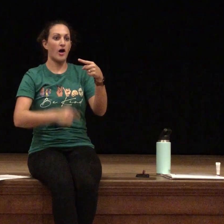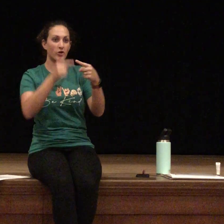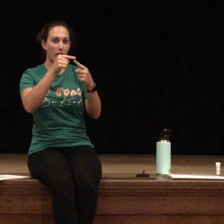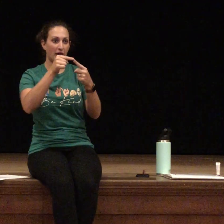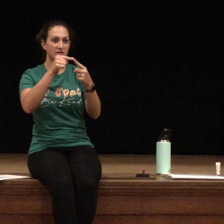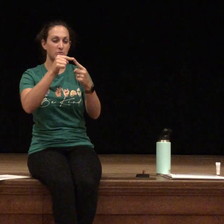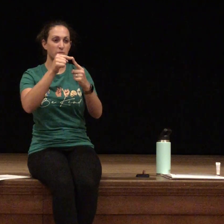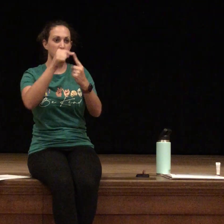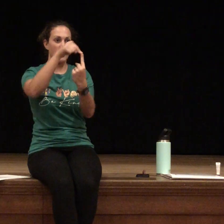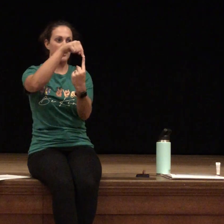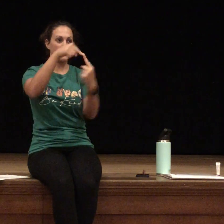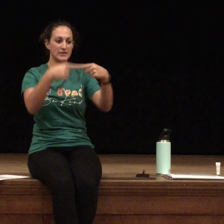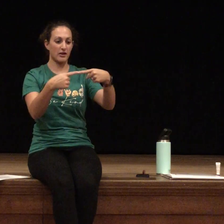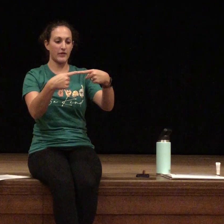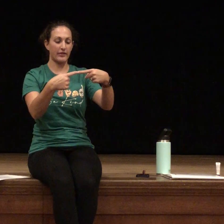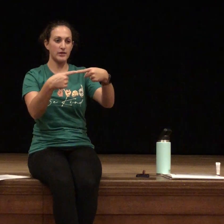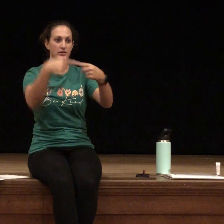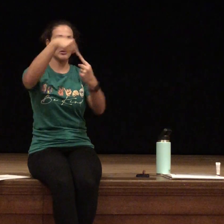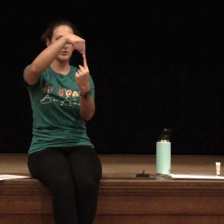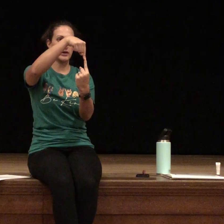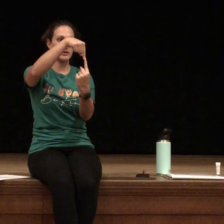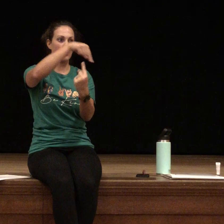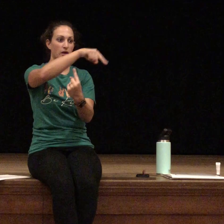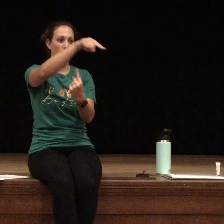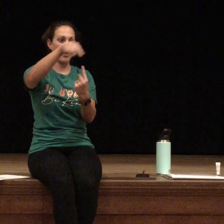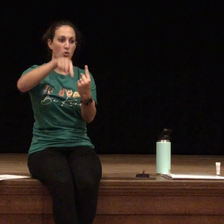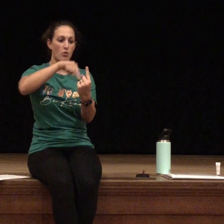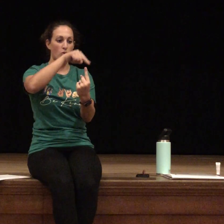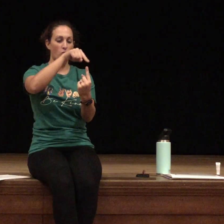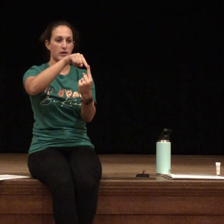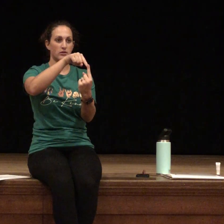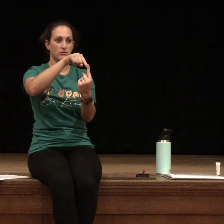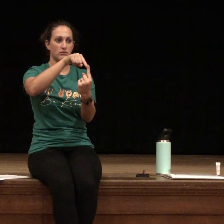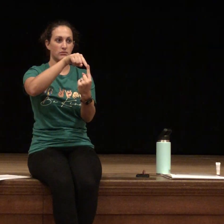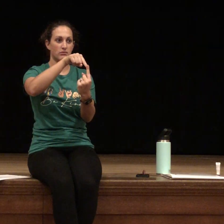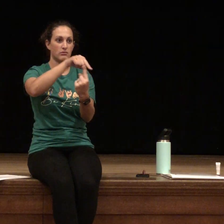Other way I've seen people do it is instead of like this, doing it this way. When